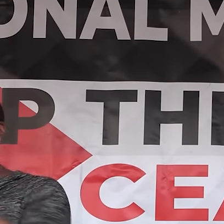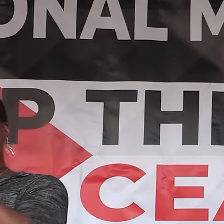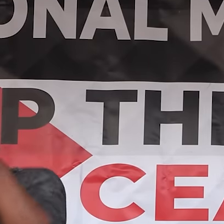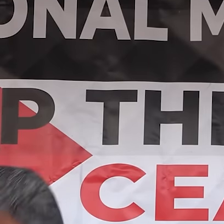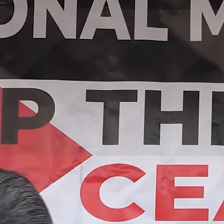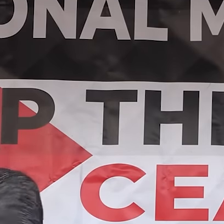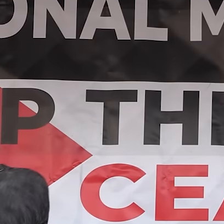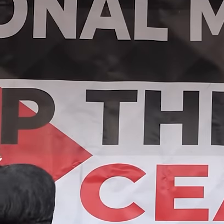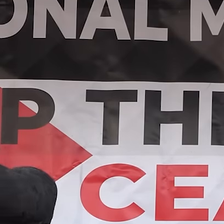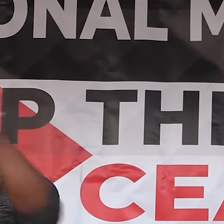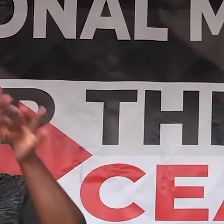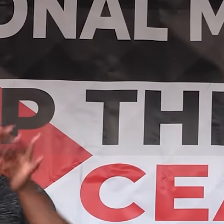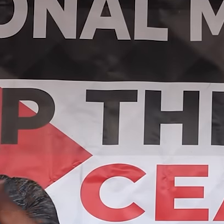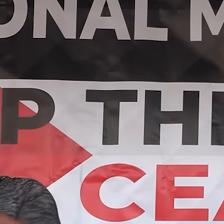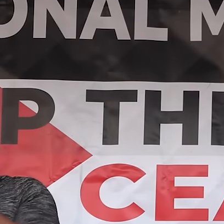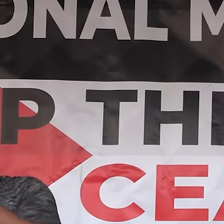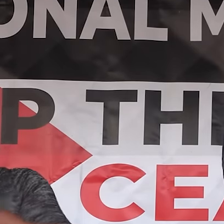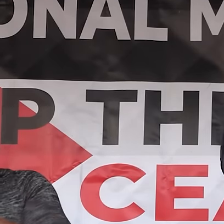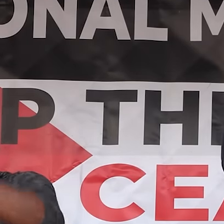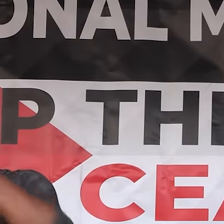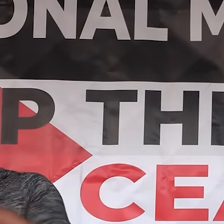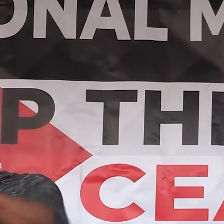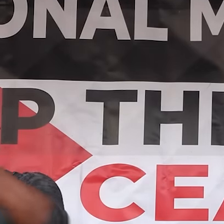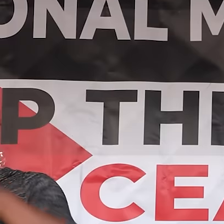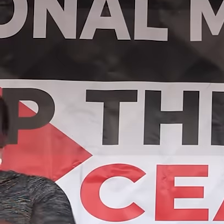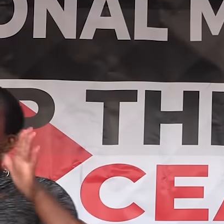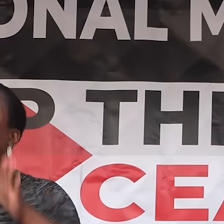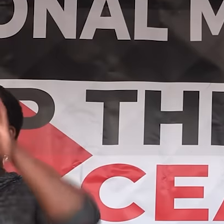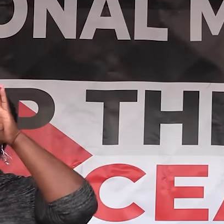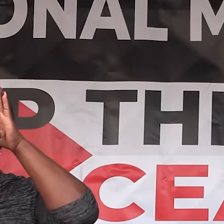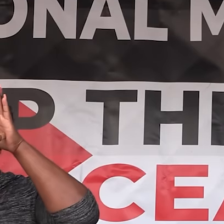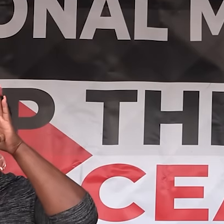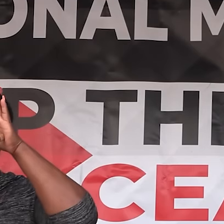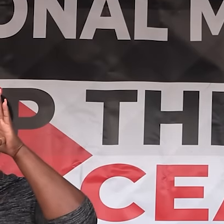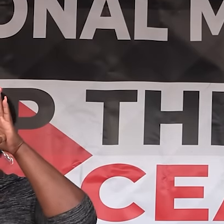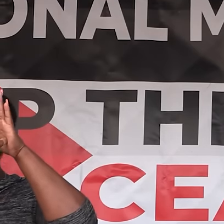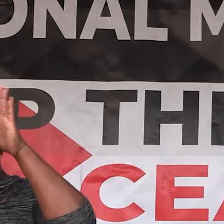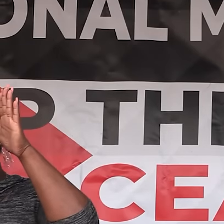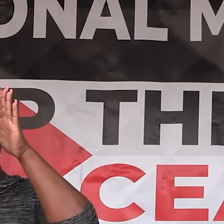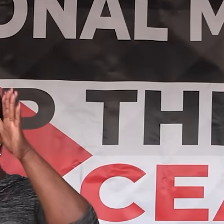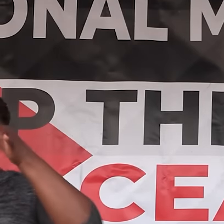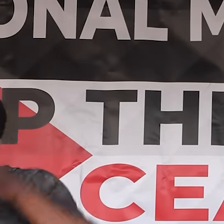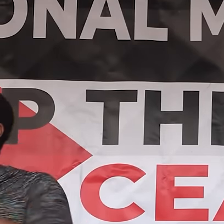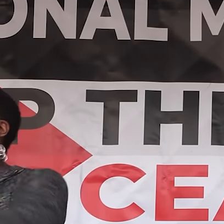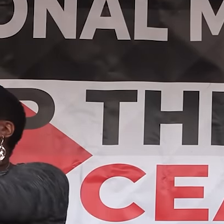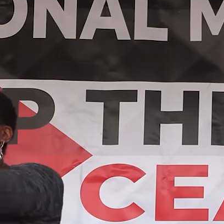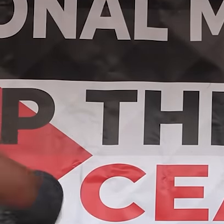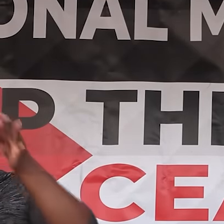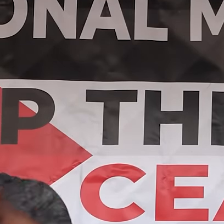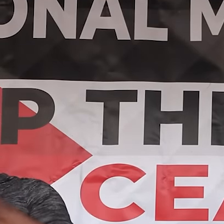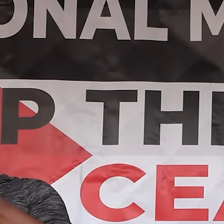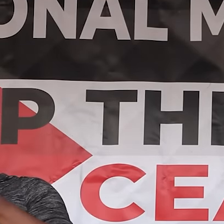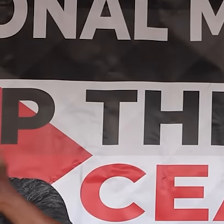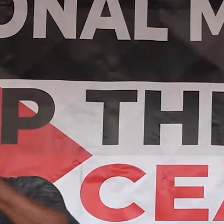unite, unite, unite. It is very important that we look at what unites us, not at what separates